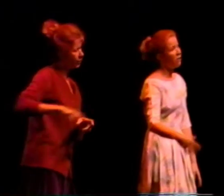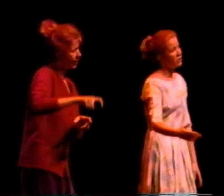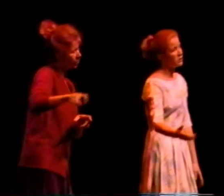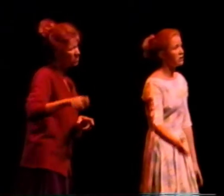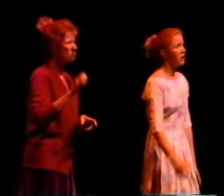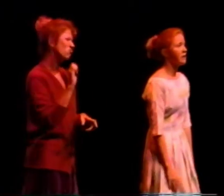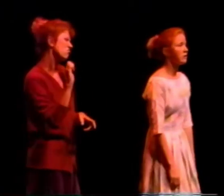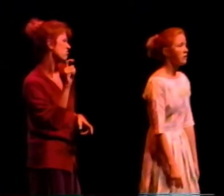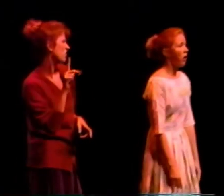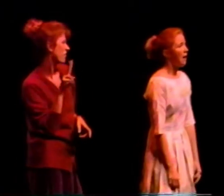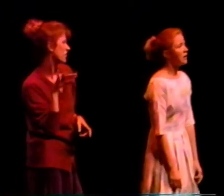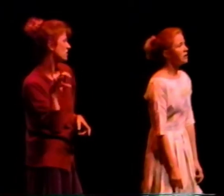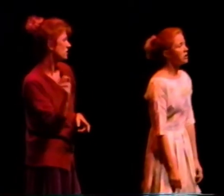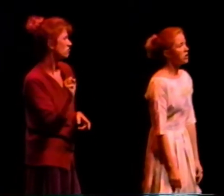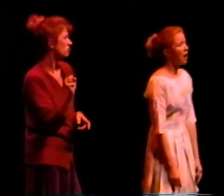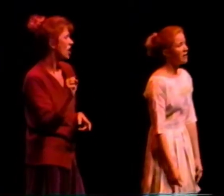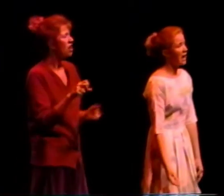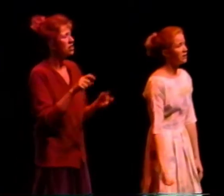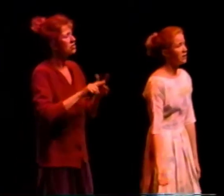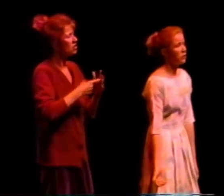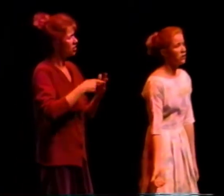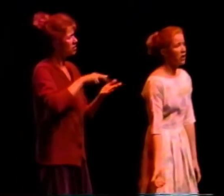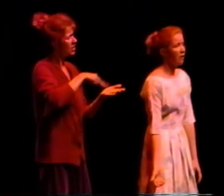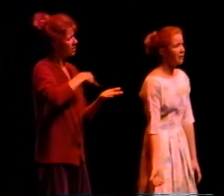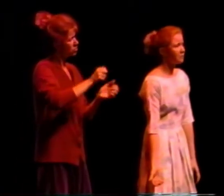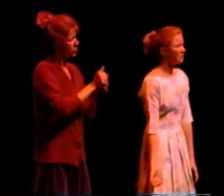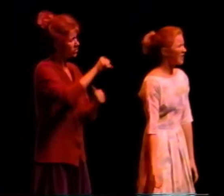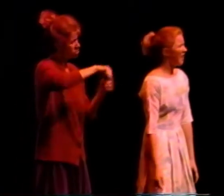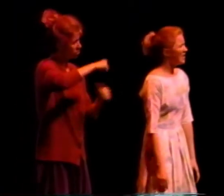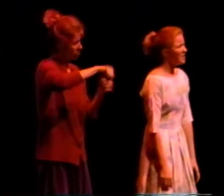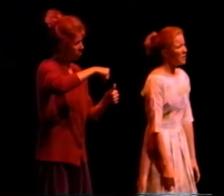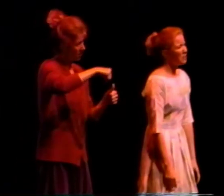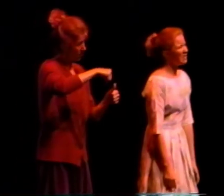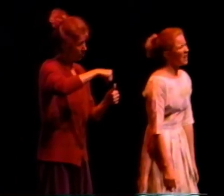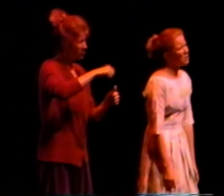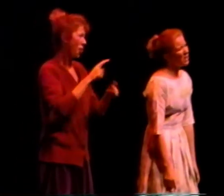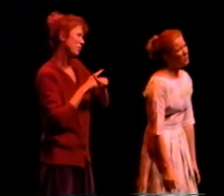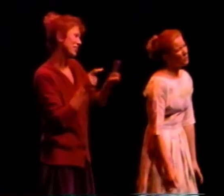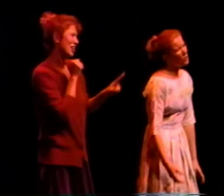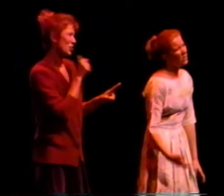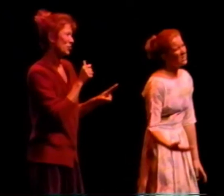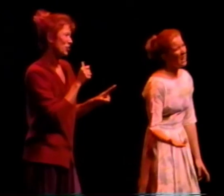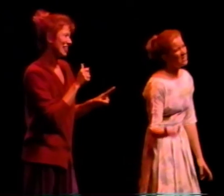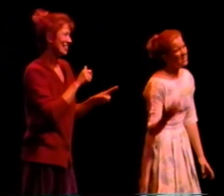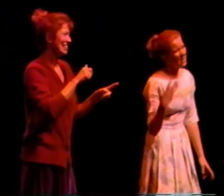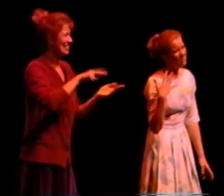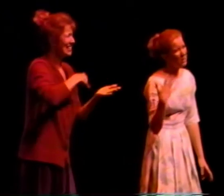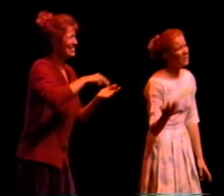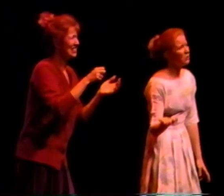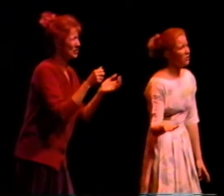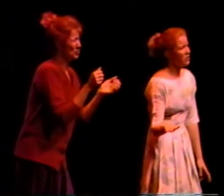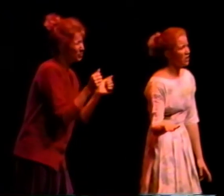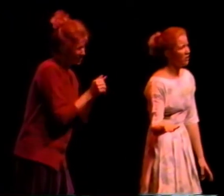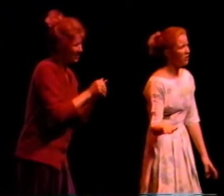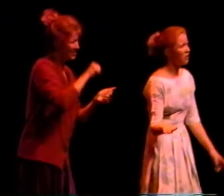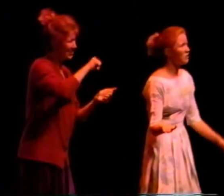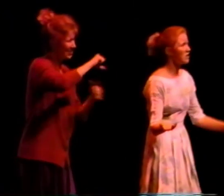Elvis, and they'd start dancing with each other. But they really weren't dancing really with each other. It was like